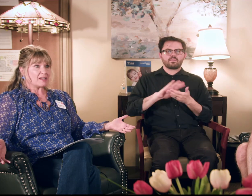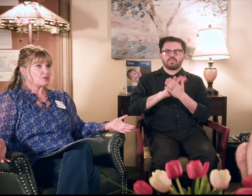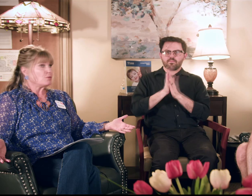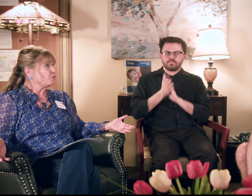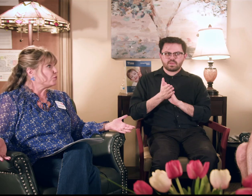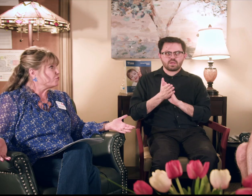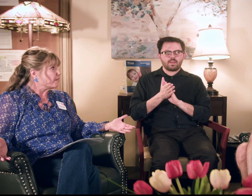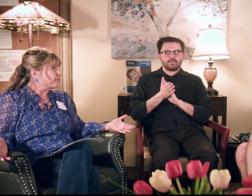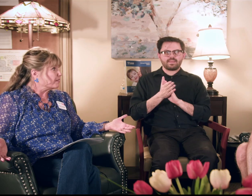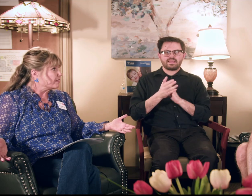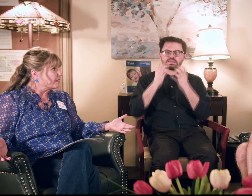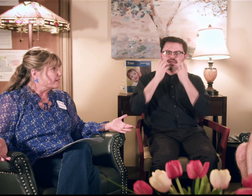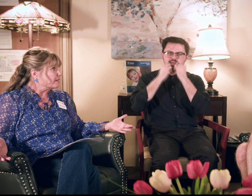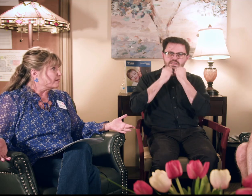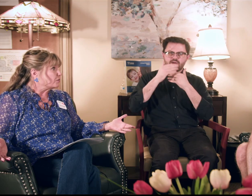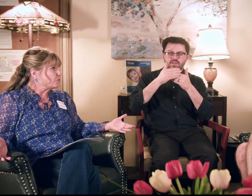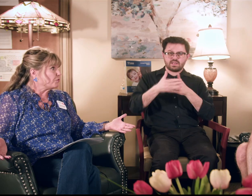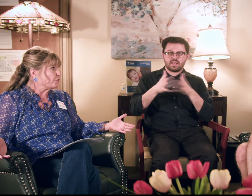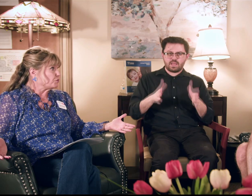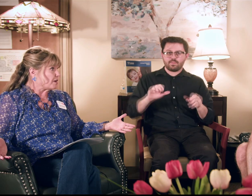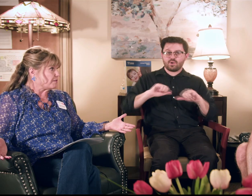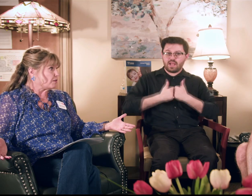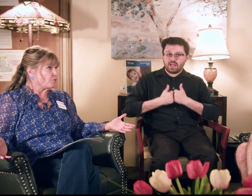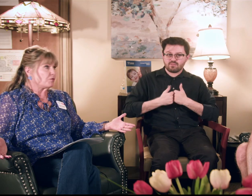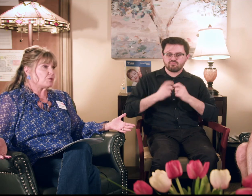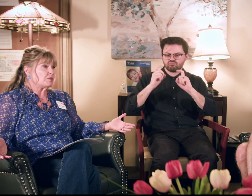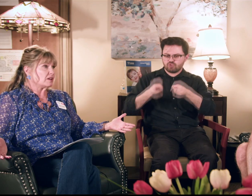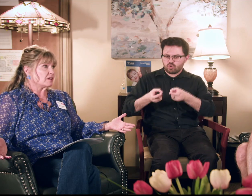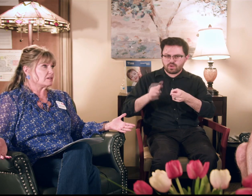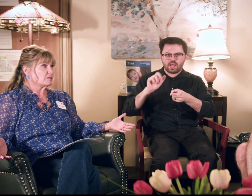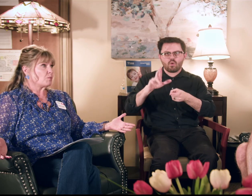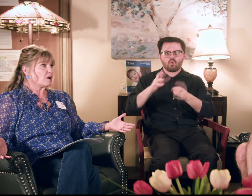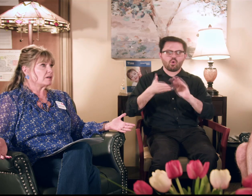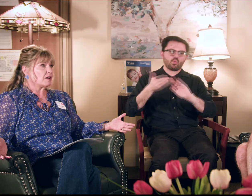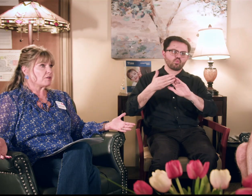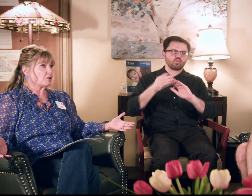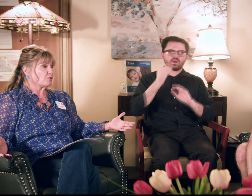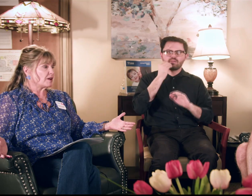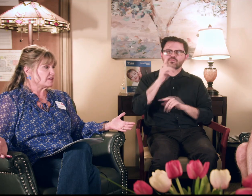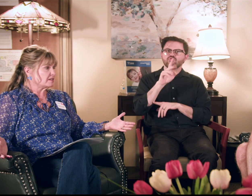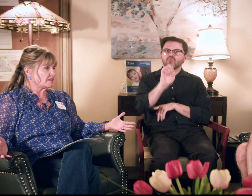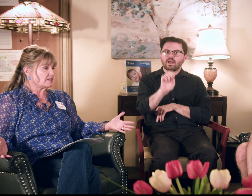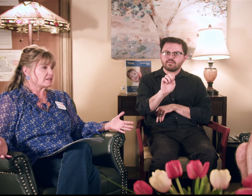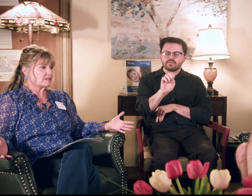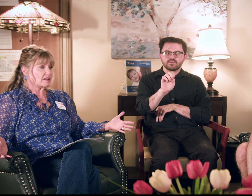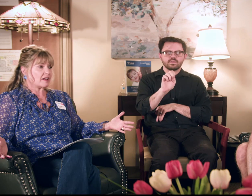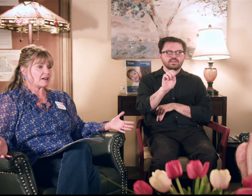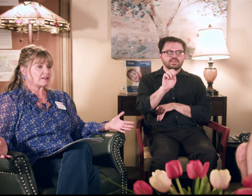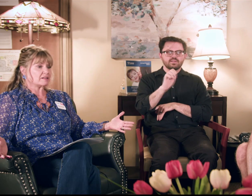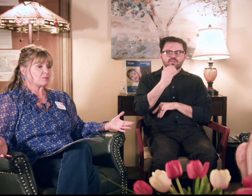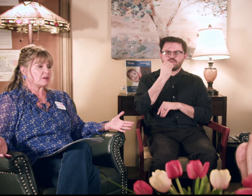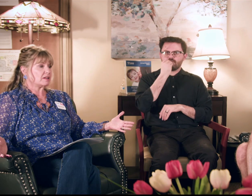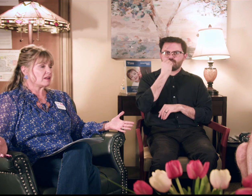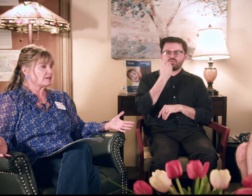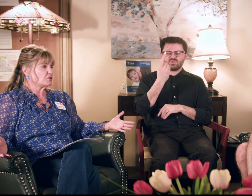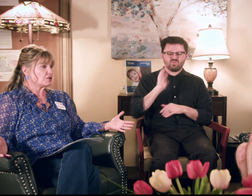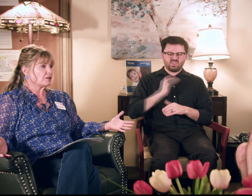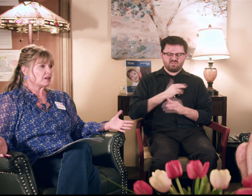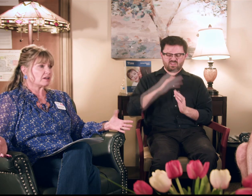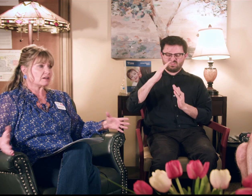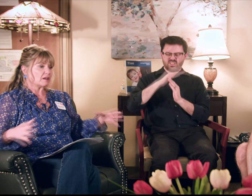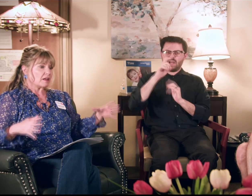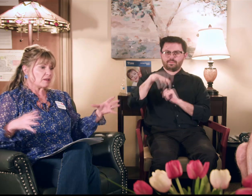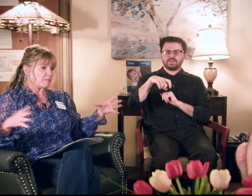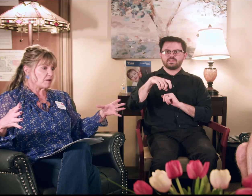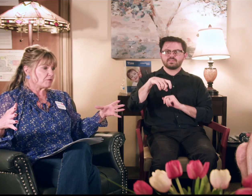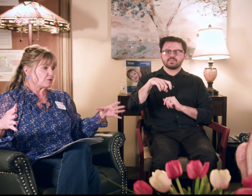through donating. Do a food drive. Do a food drive. Food is one of our greatest needs, and we last